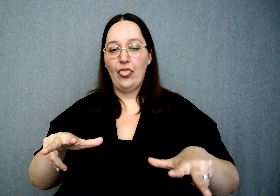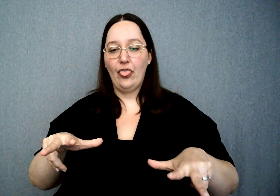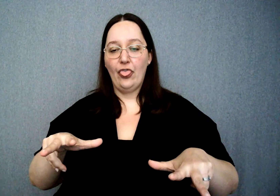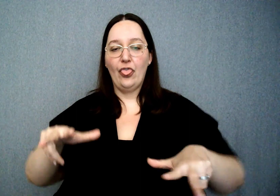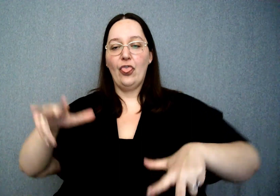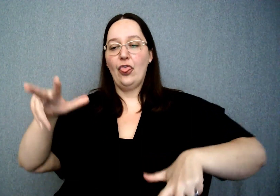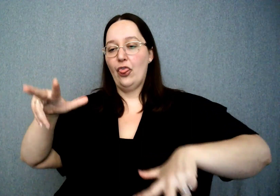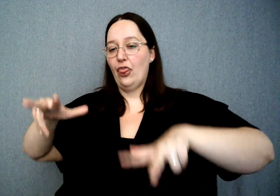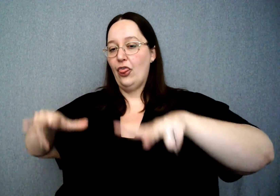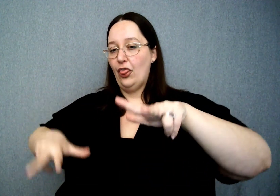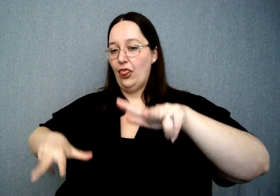TH.